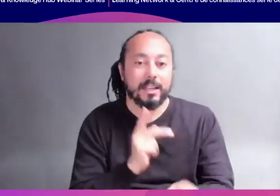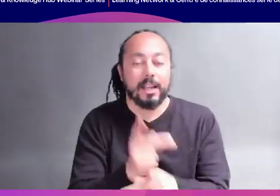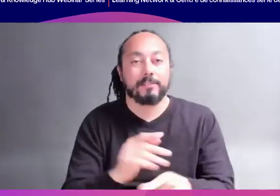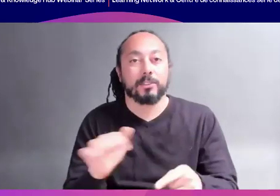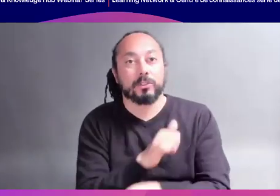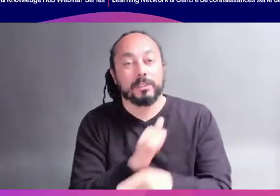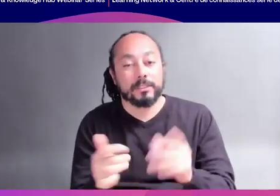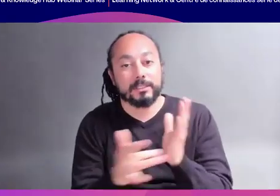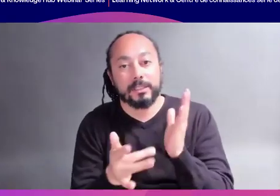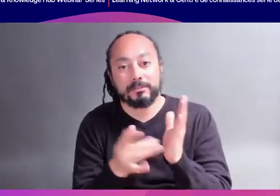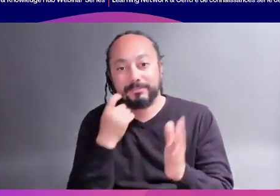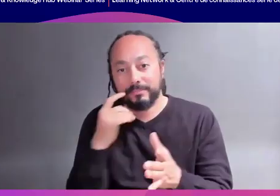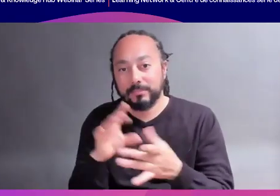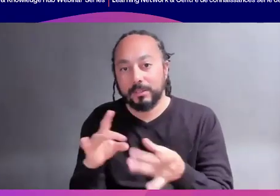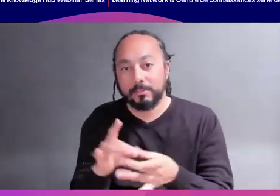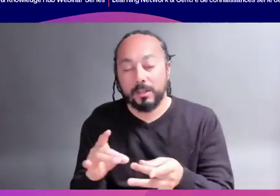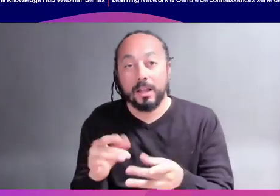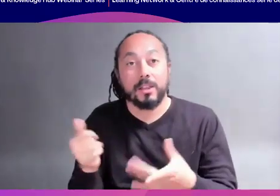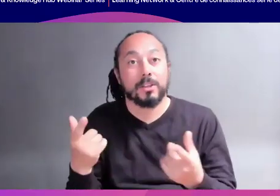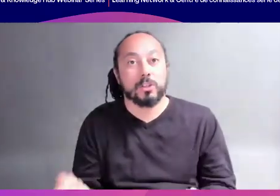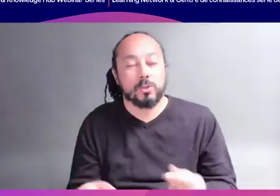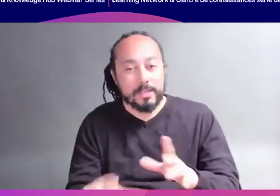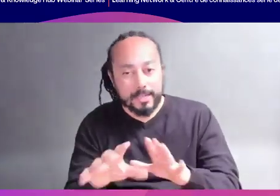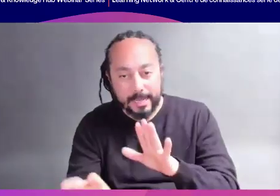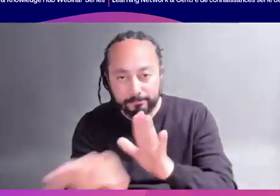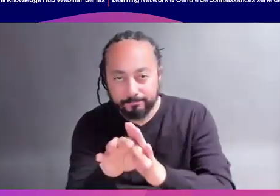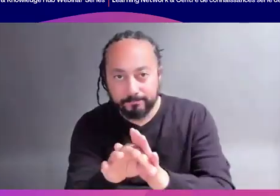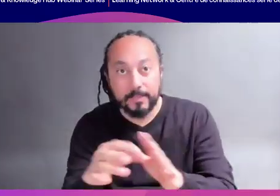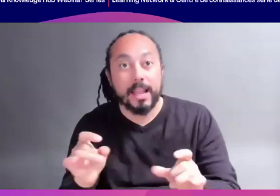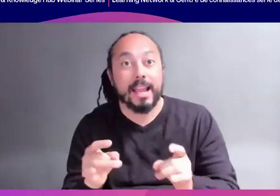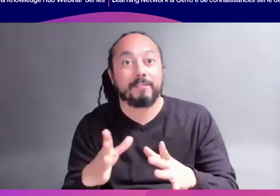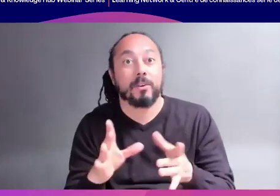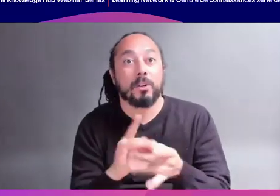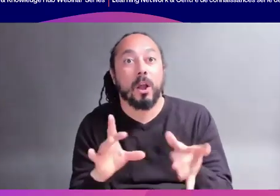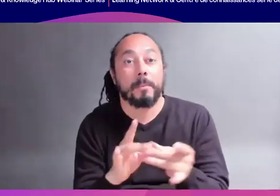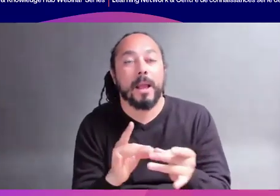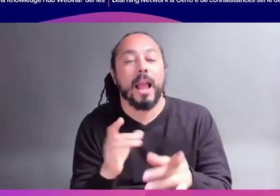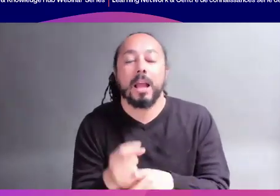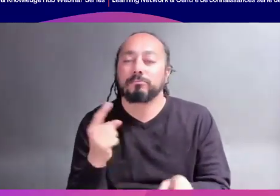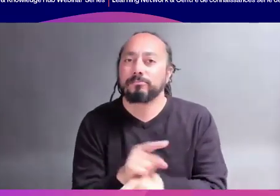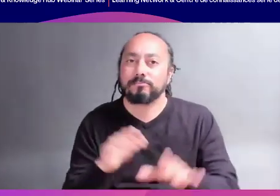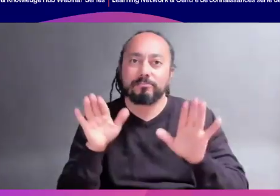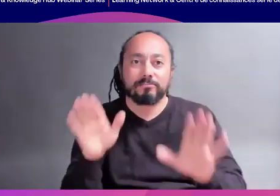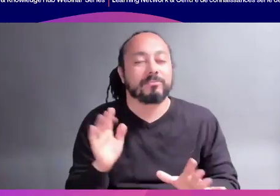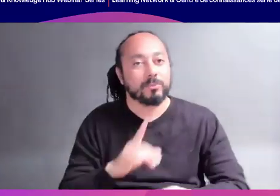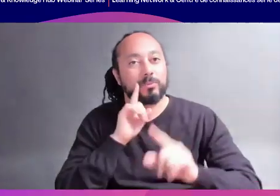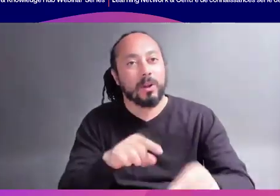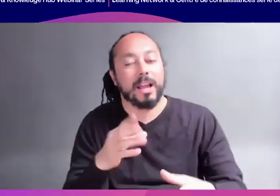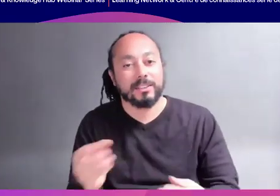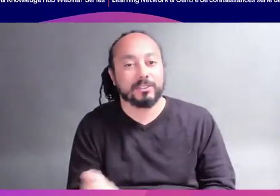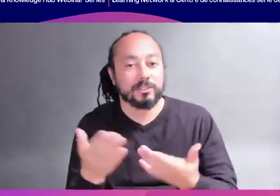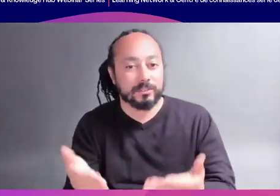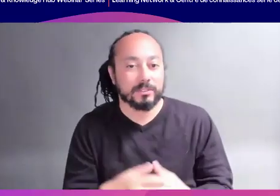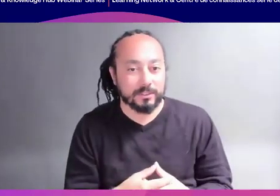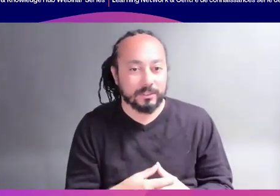technology that Lana talked about, where they can flag hateful comments and then provide sample responses and suggestions. And they've also